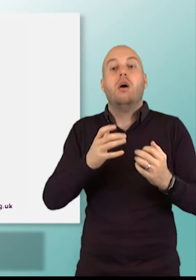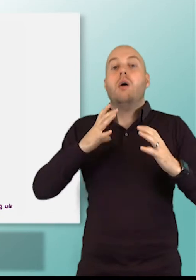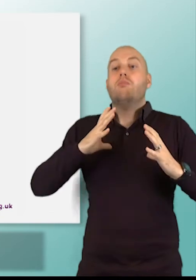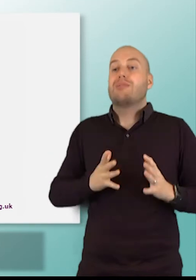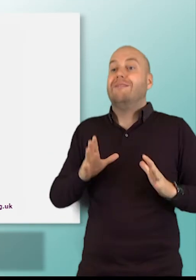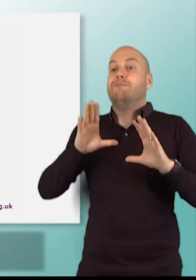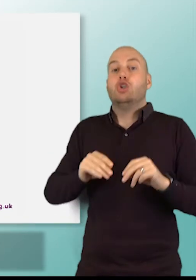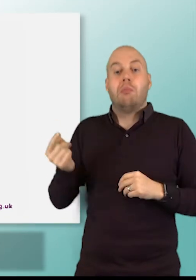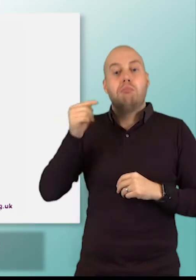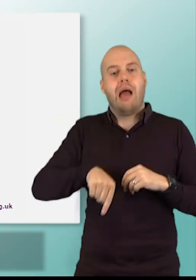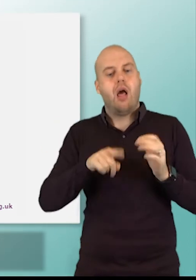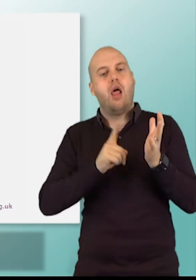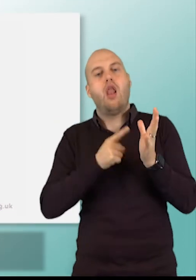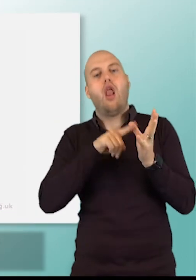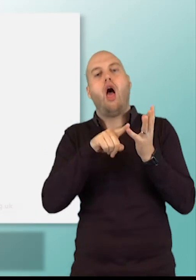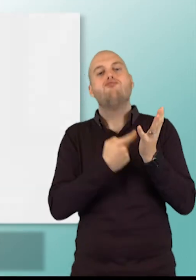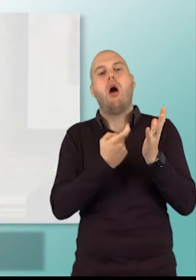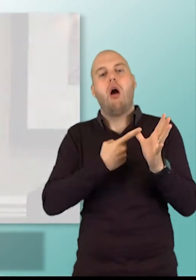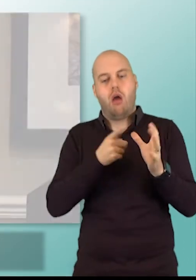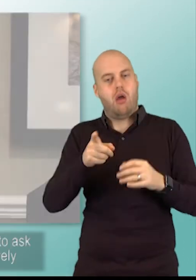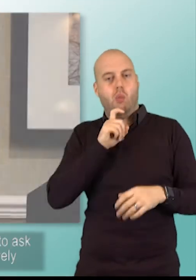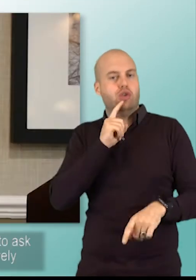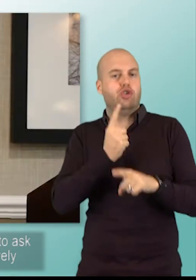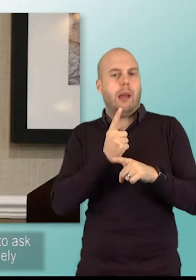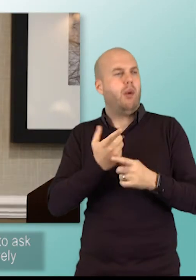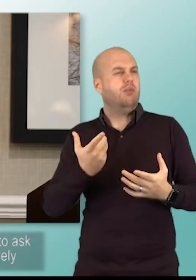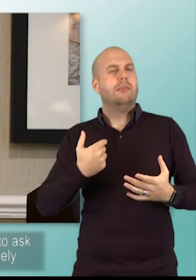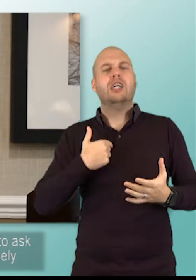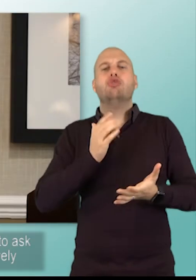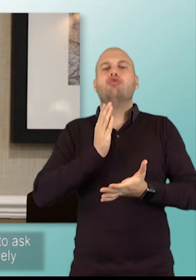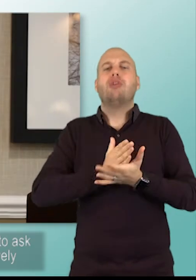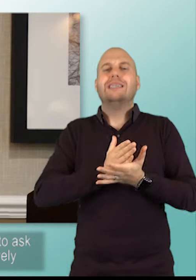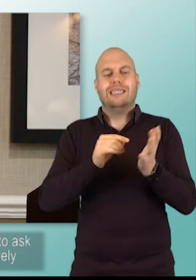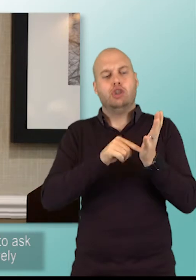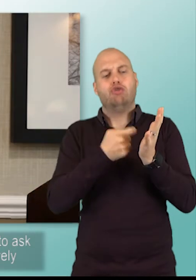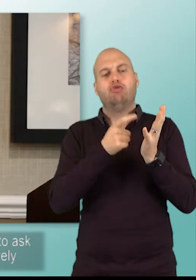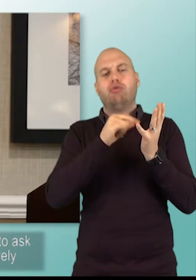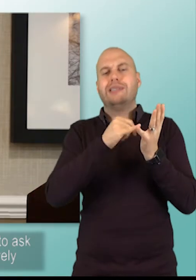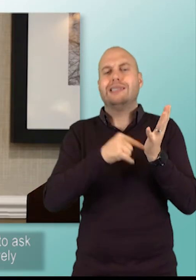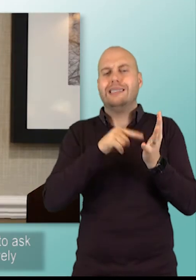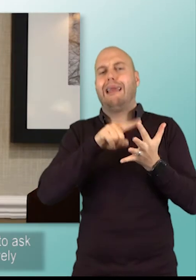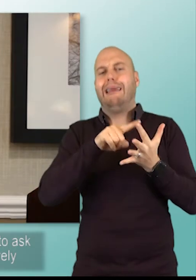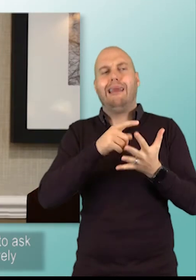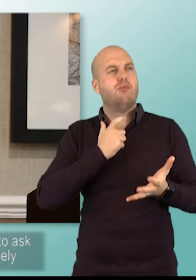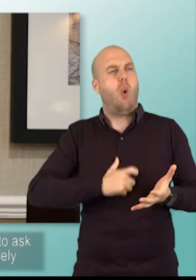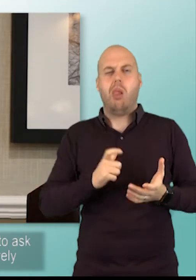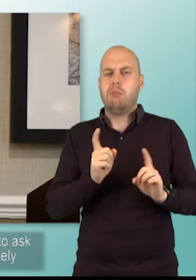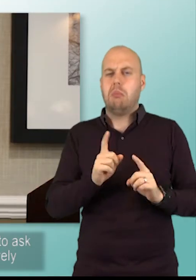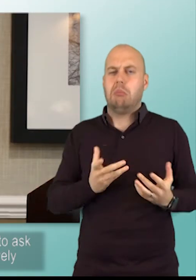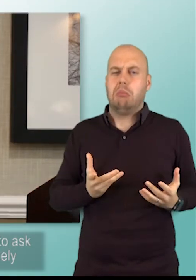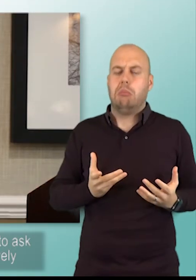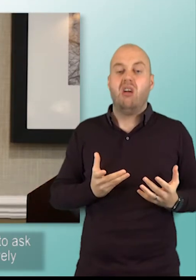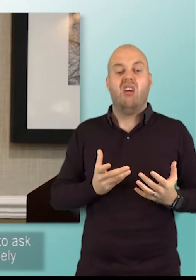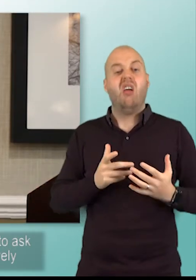to run through the role of the trustee. After each presentation, there'll be time to have a chat, to ask some questions and to